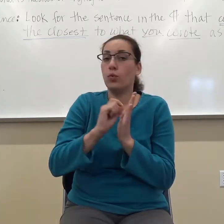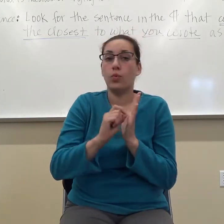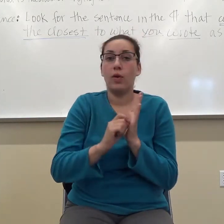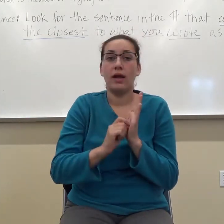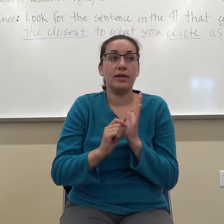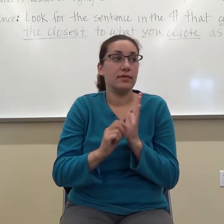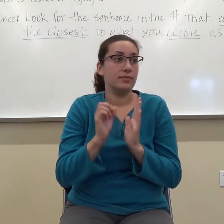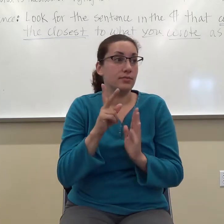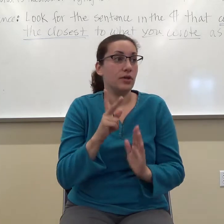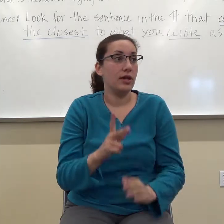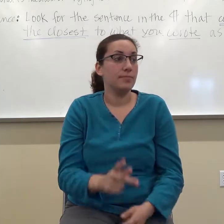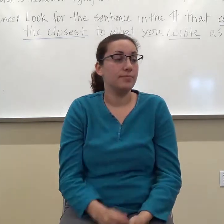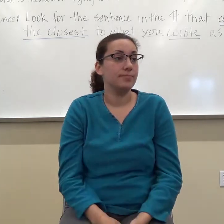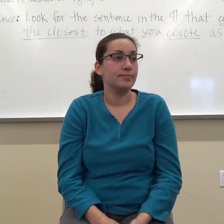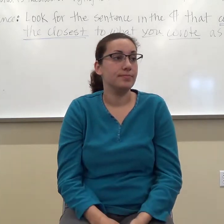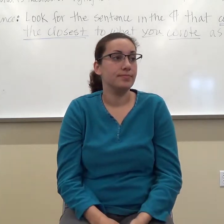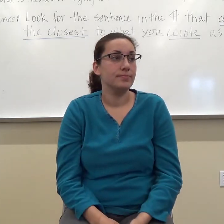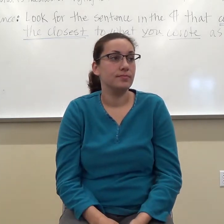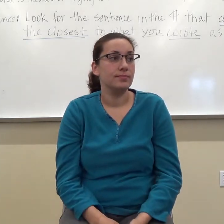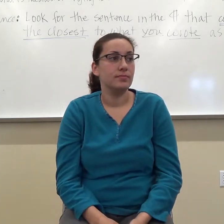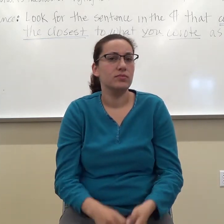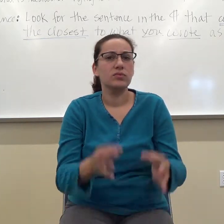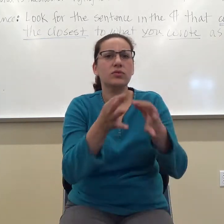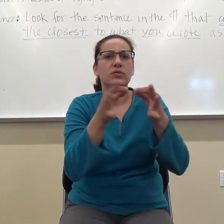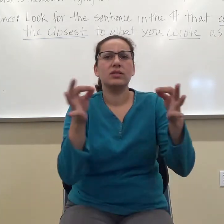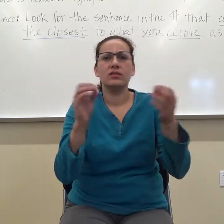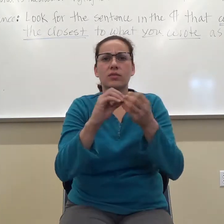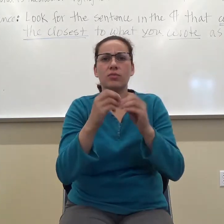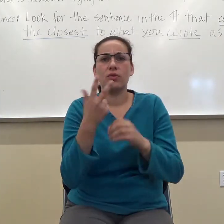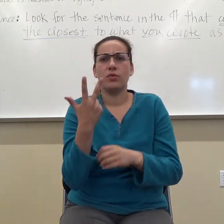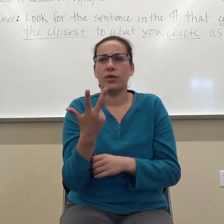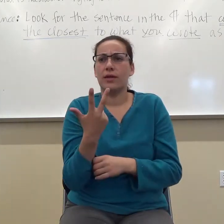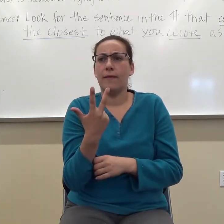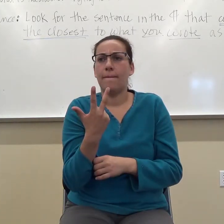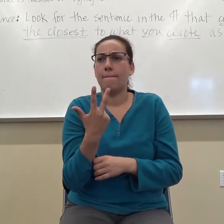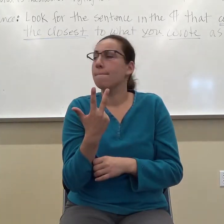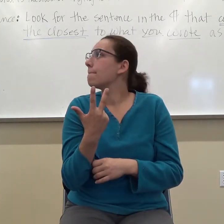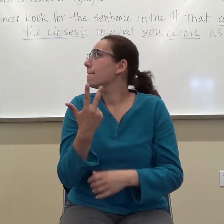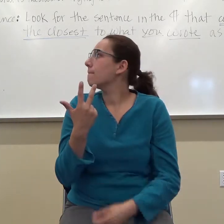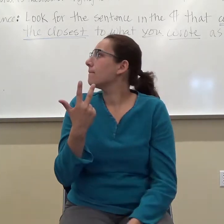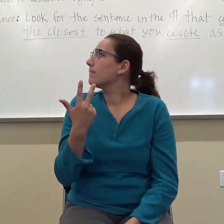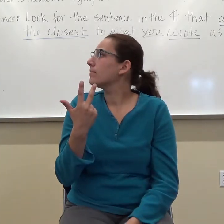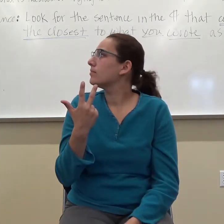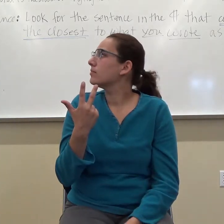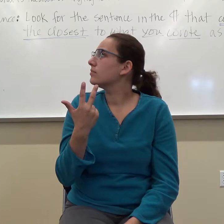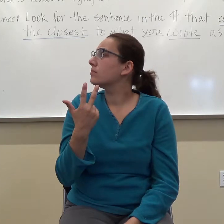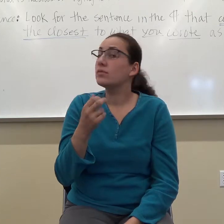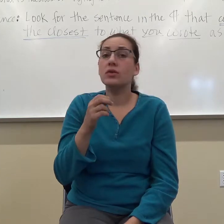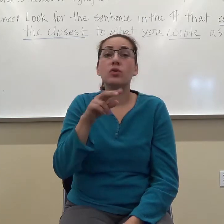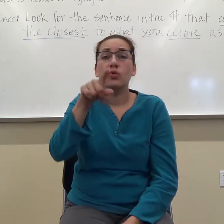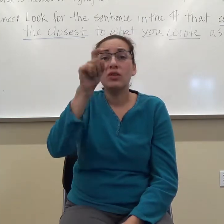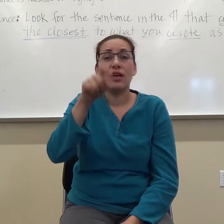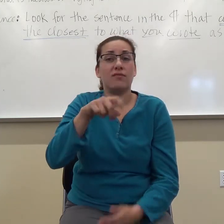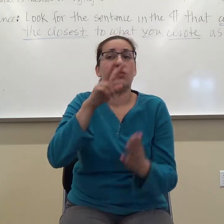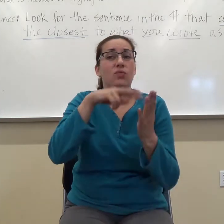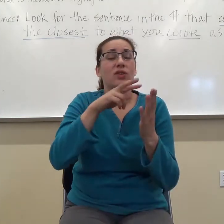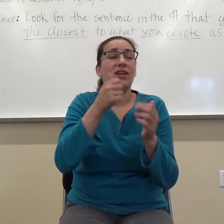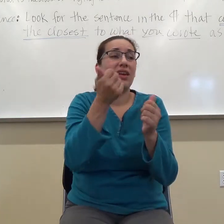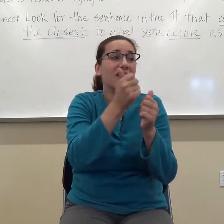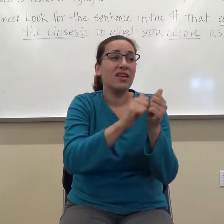Right? So what about sentence 3? This is what you're going to have to do. You look at each sentence. Overall, they